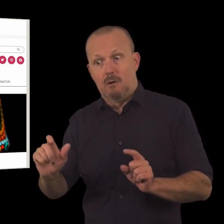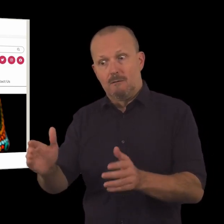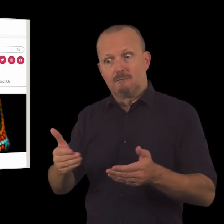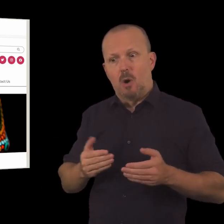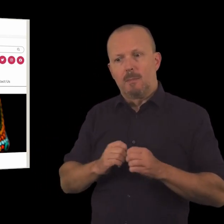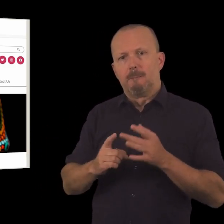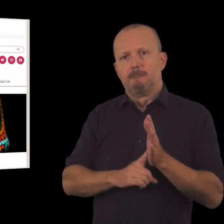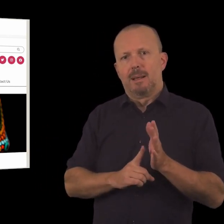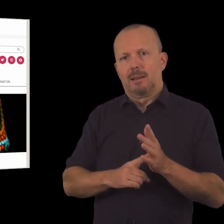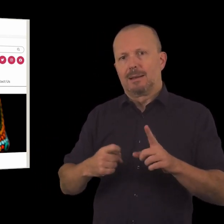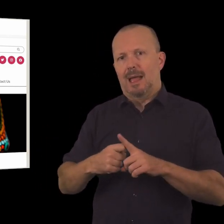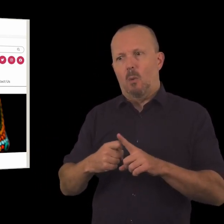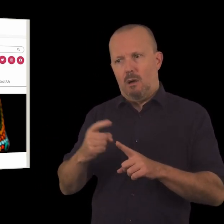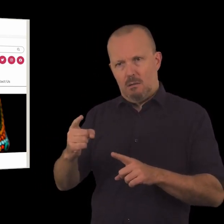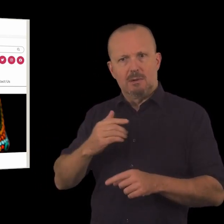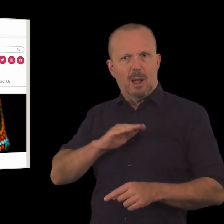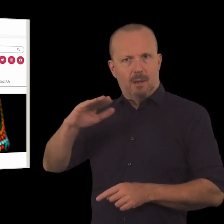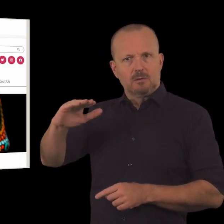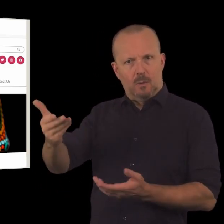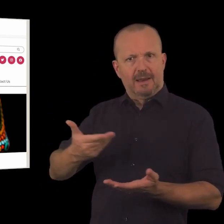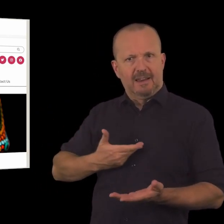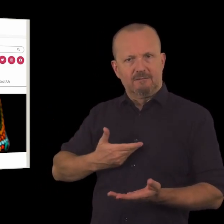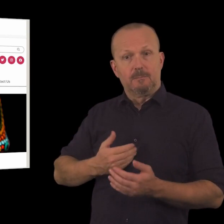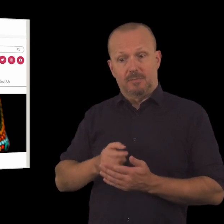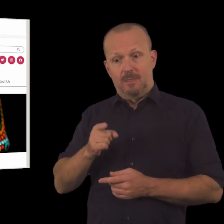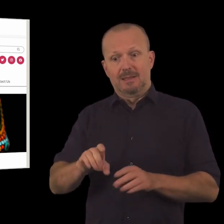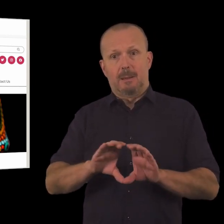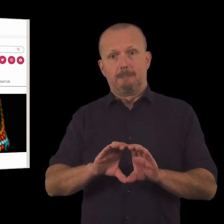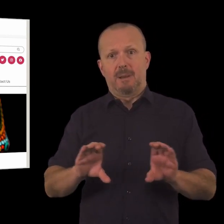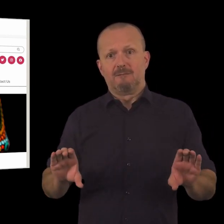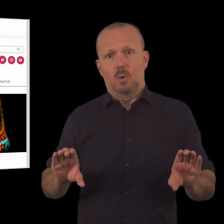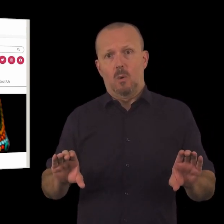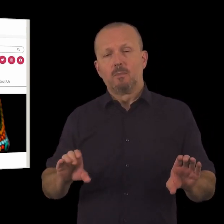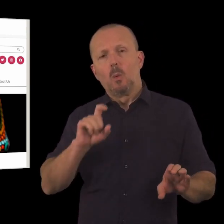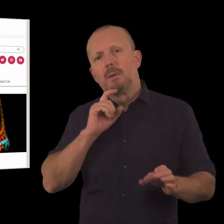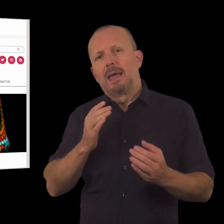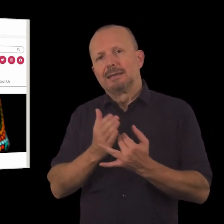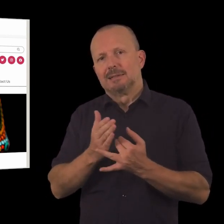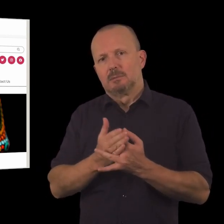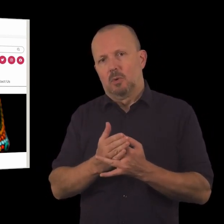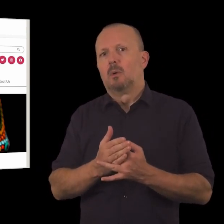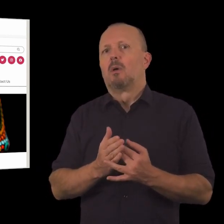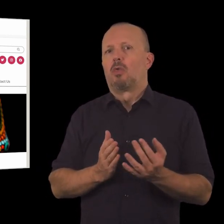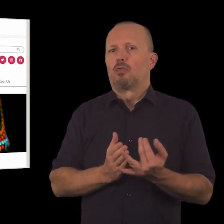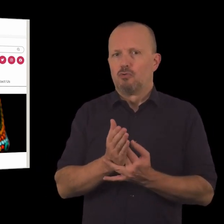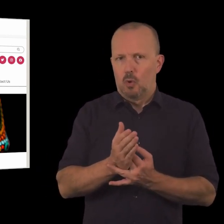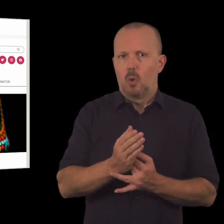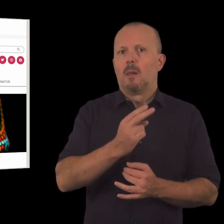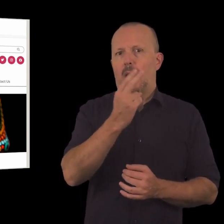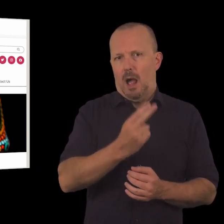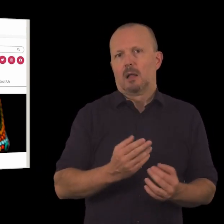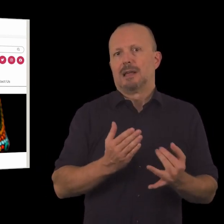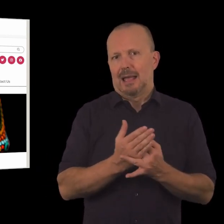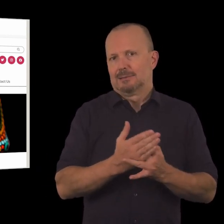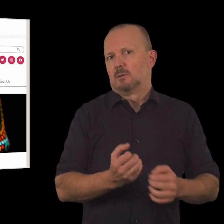Kaumātua Bill Koa. It's in this platform that it'll be accessible via the Arts Access website. All